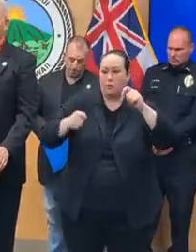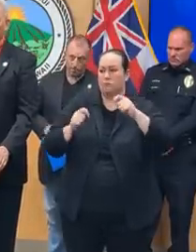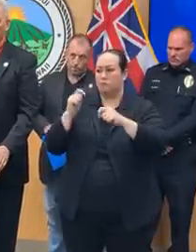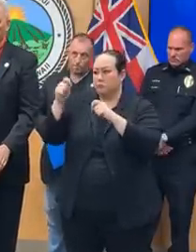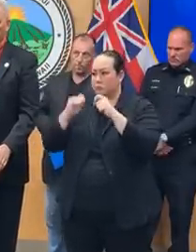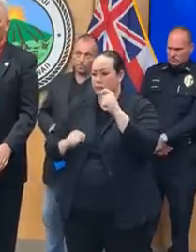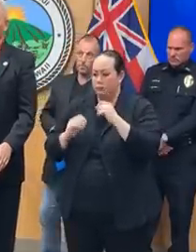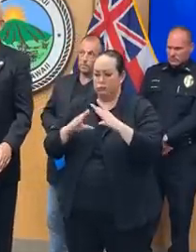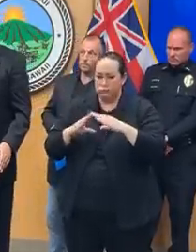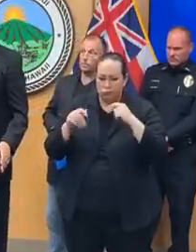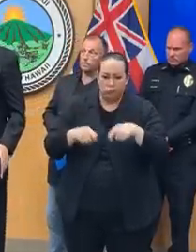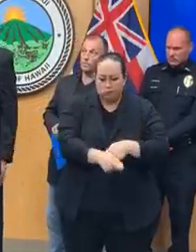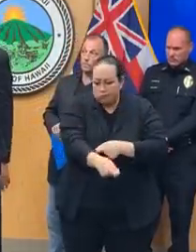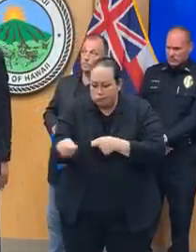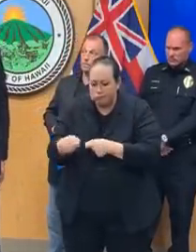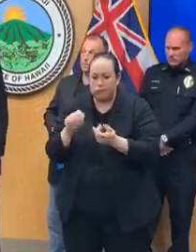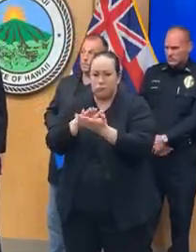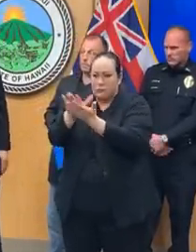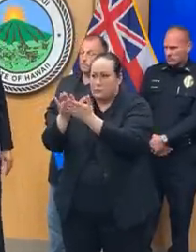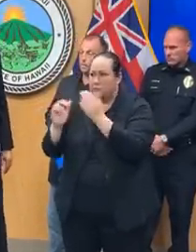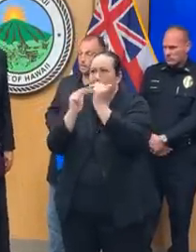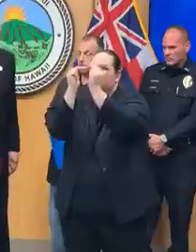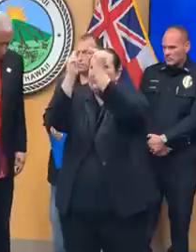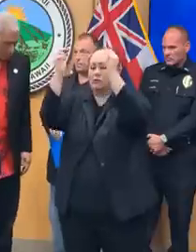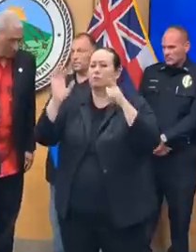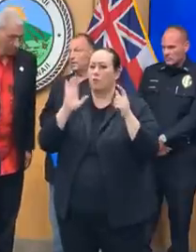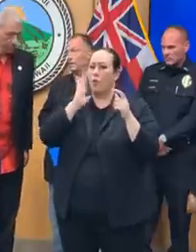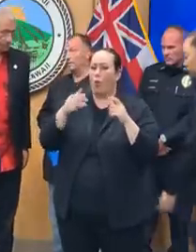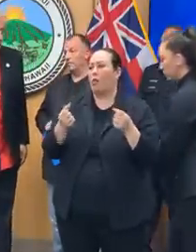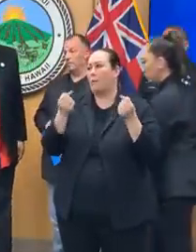folks like that. So we expect that'll all happen.